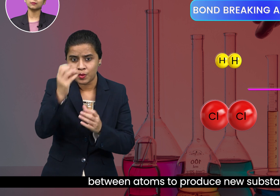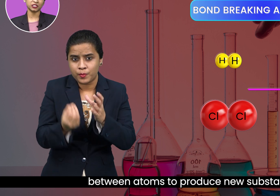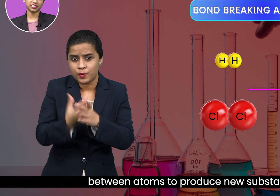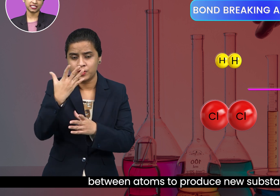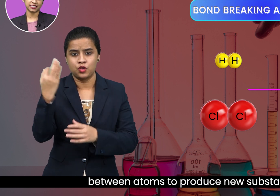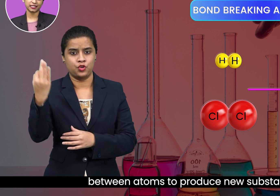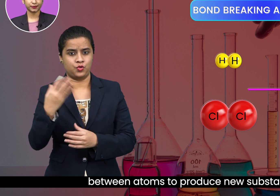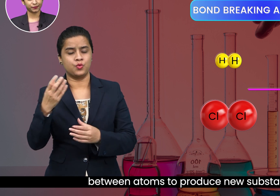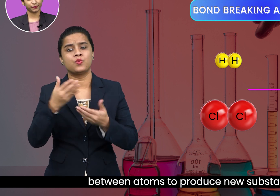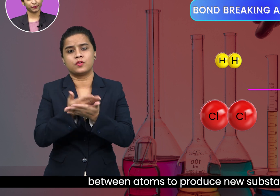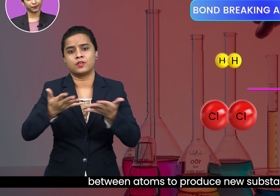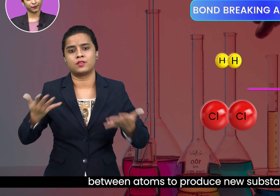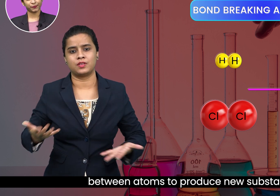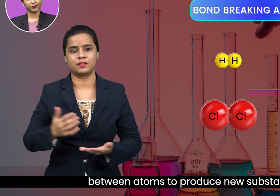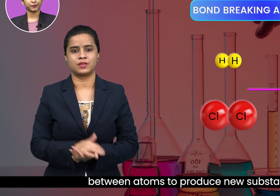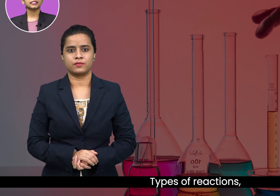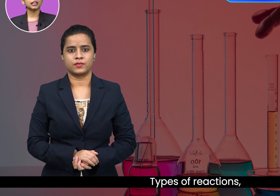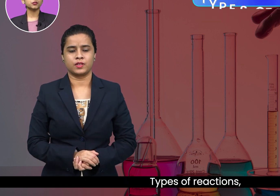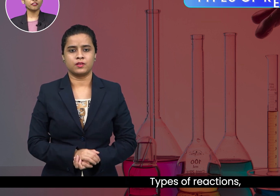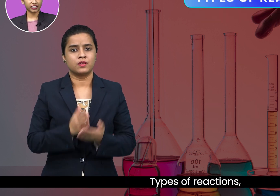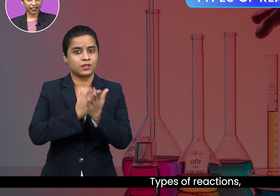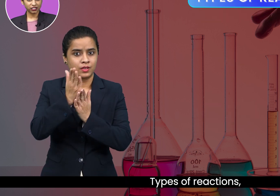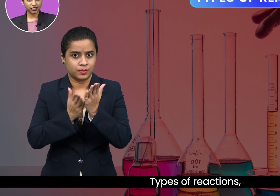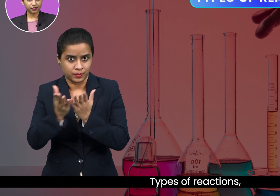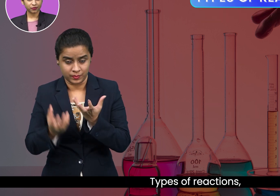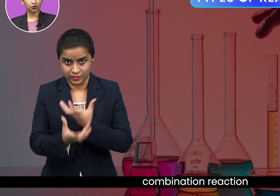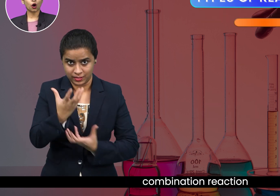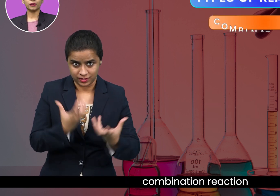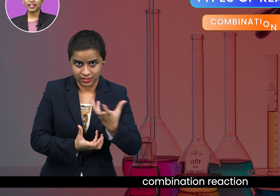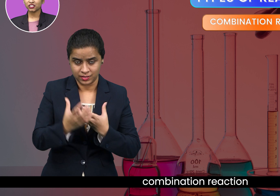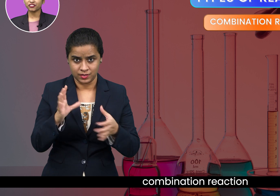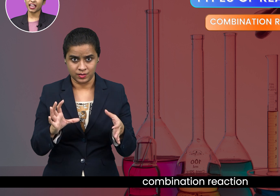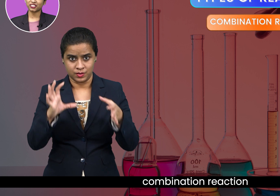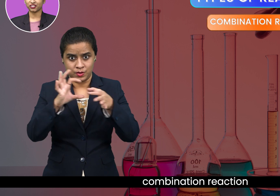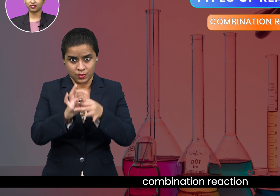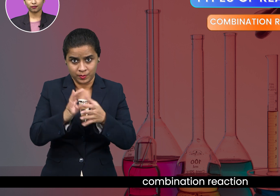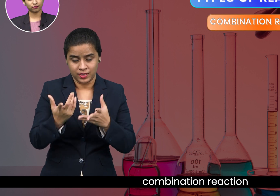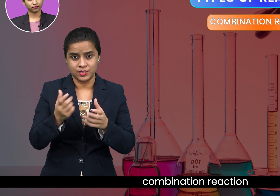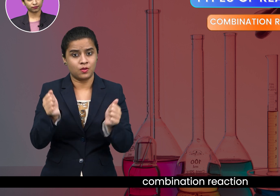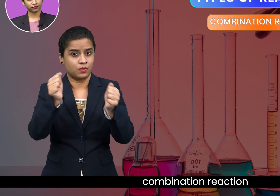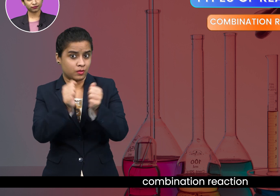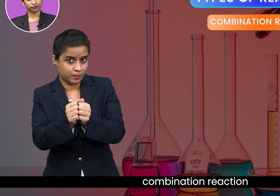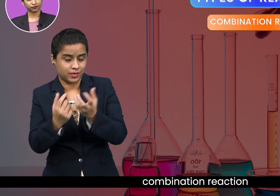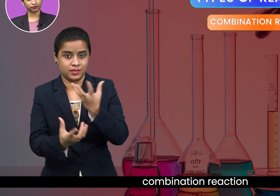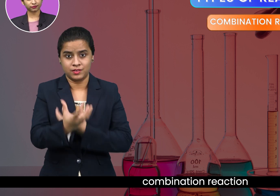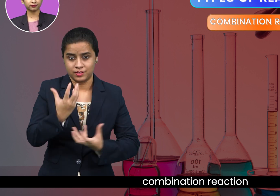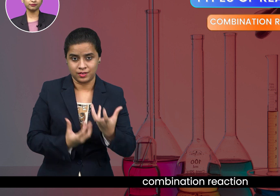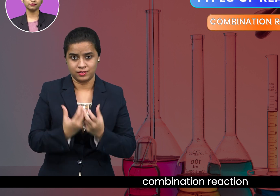new substances. Types of reactions: combination reaction.